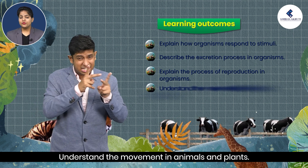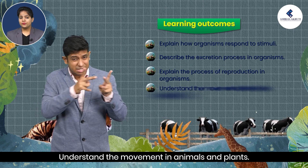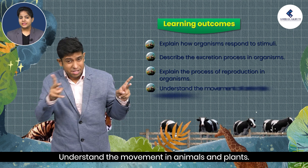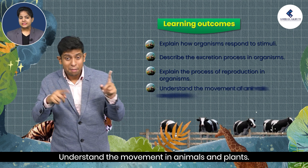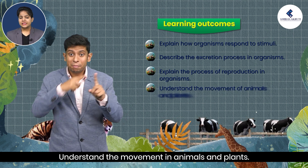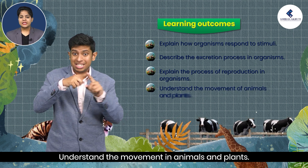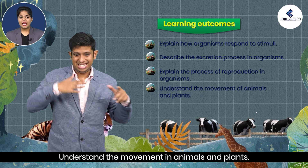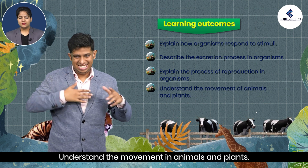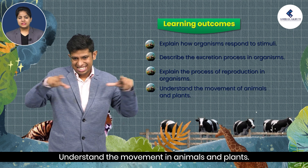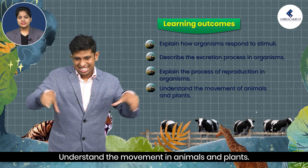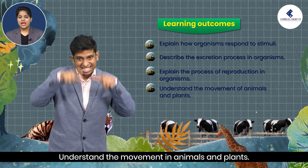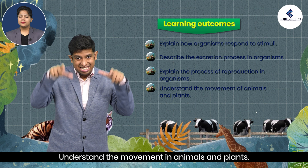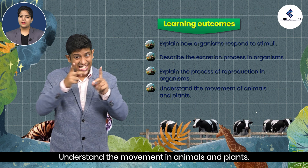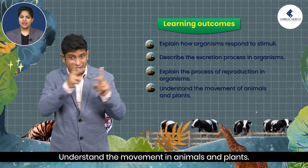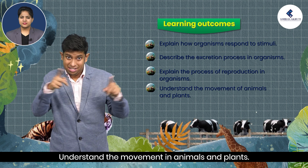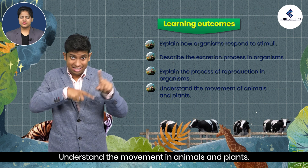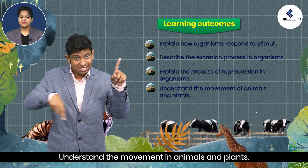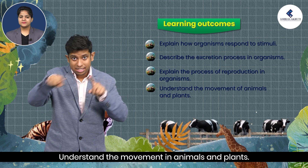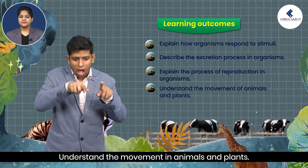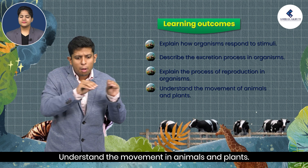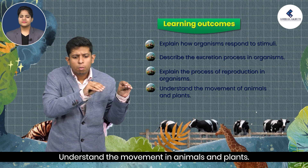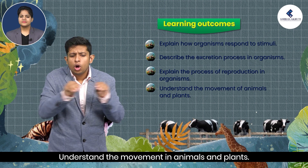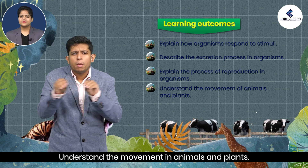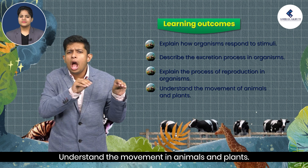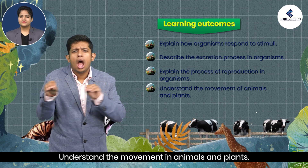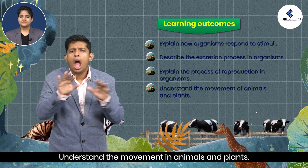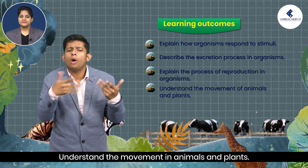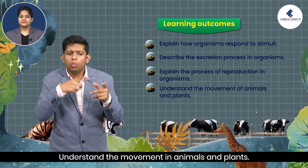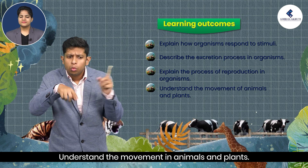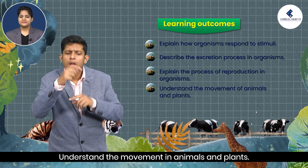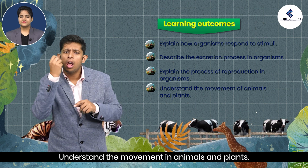understand the movement in animals and plants.